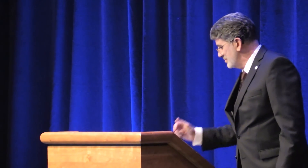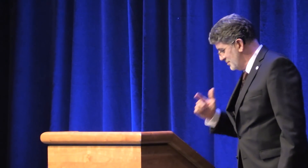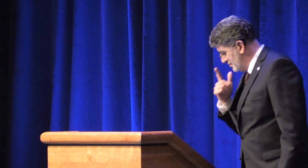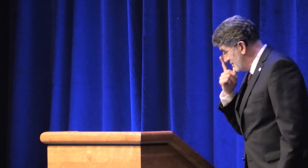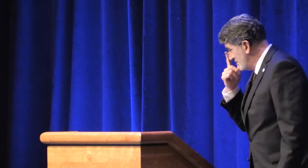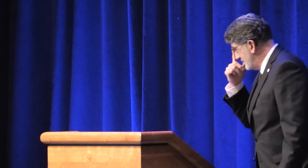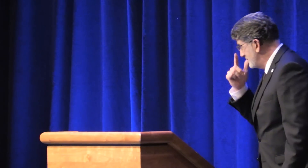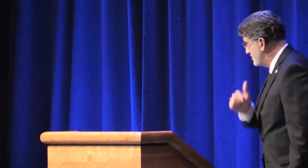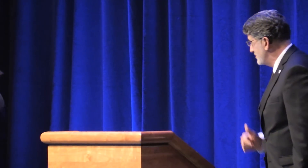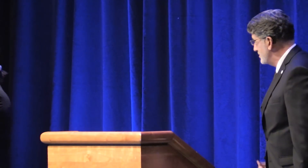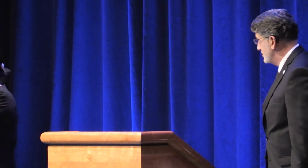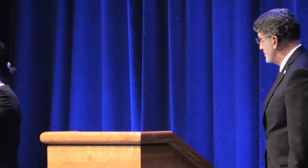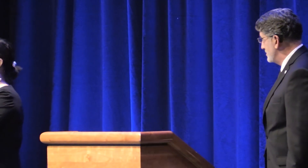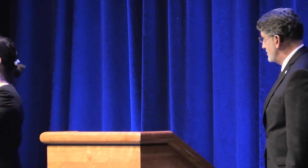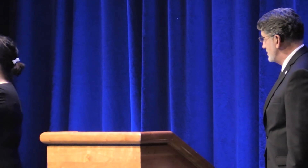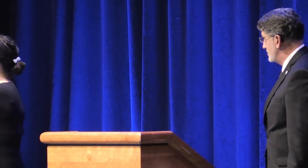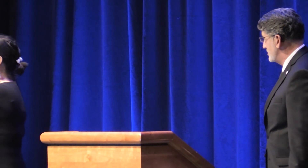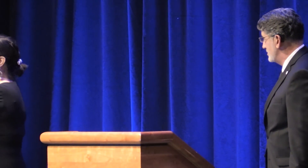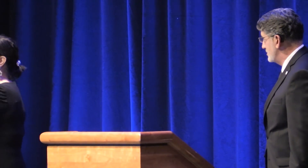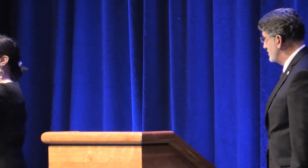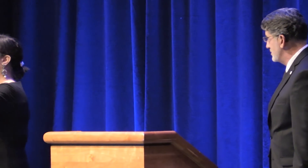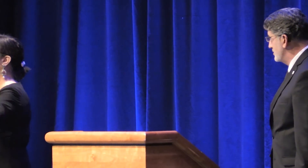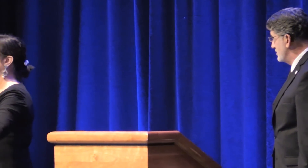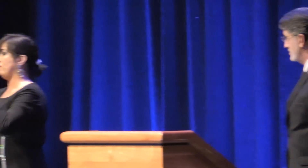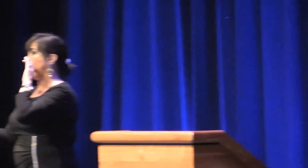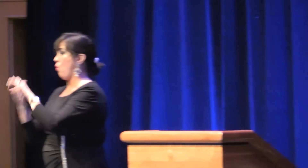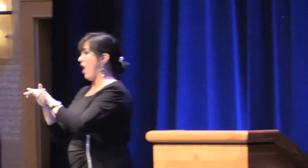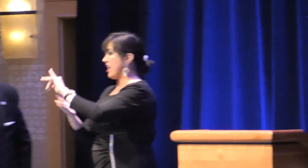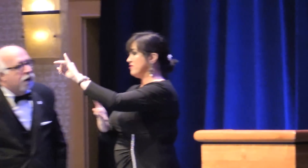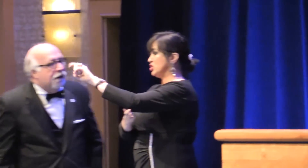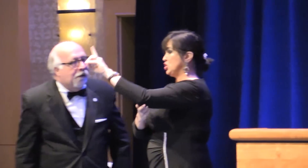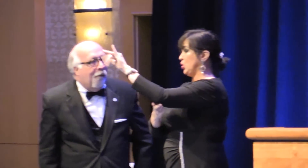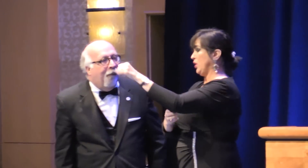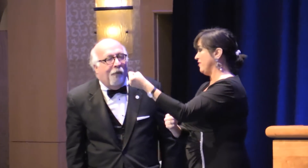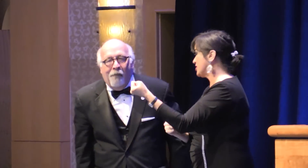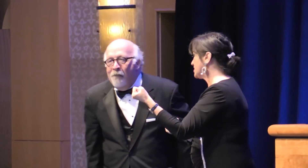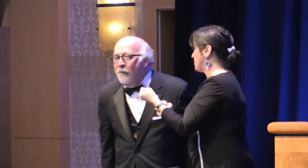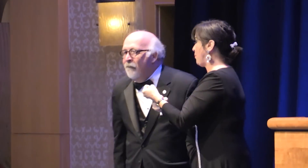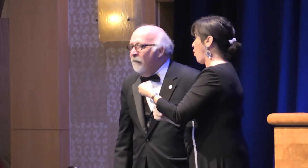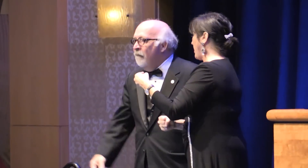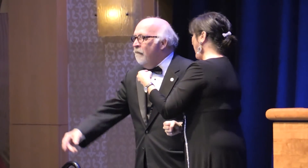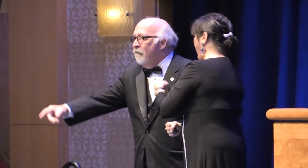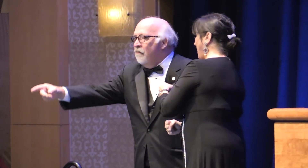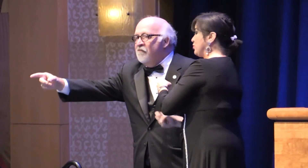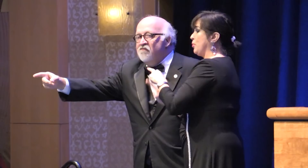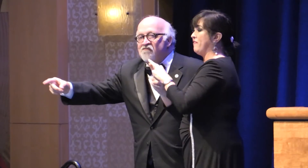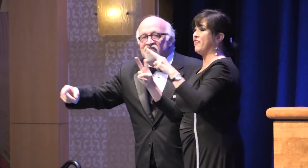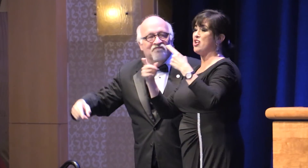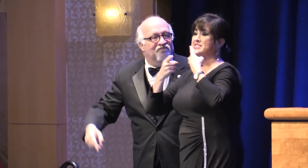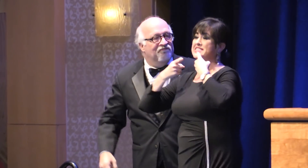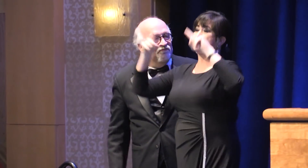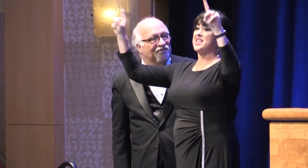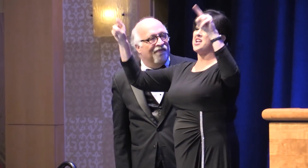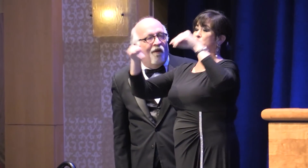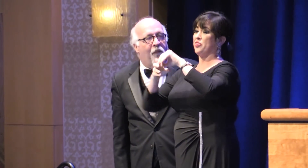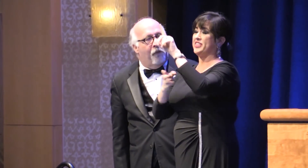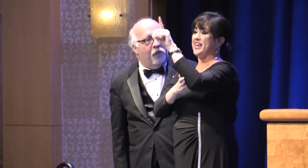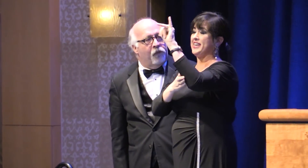And also, I do want to take time to thank Claude's wonderful wife, Judy, for all of her support of Claude.